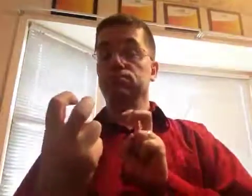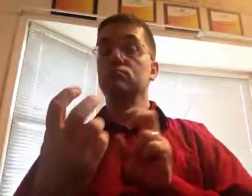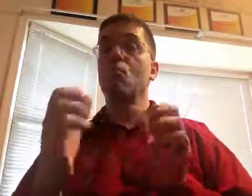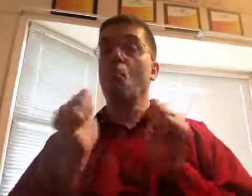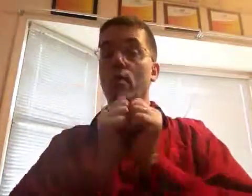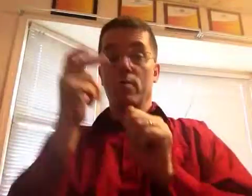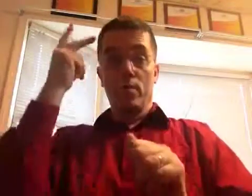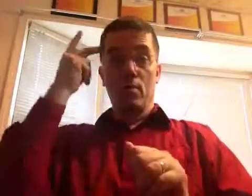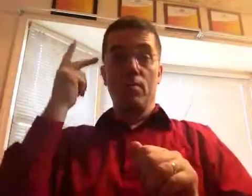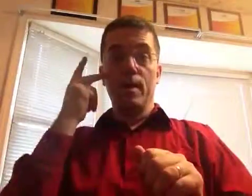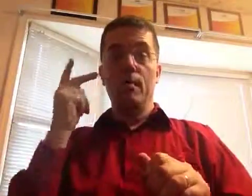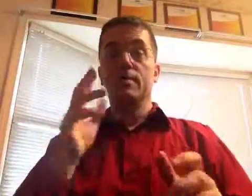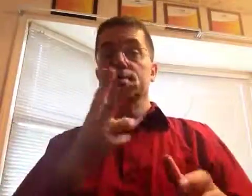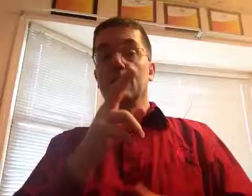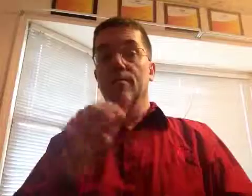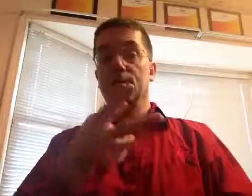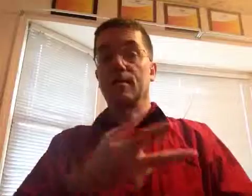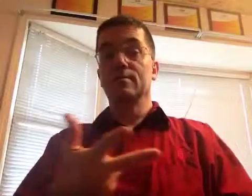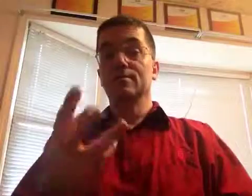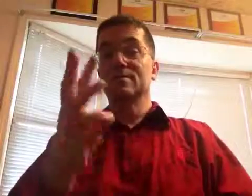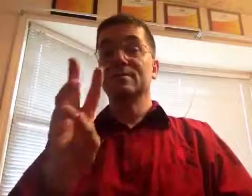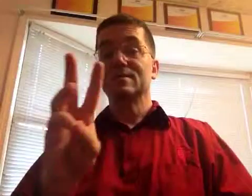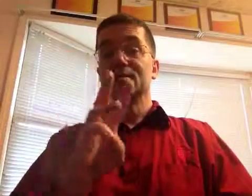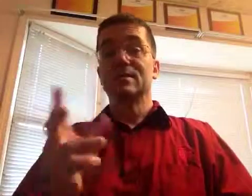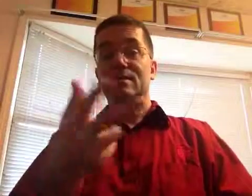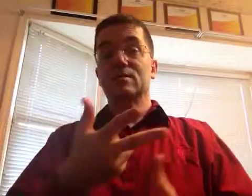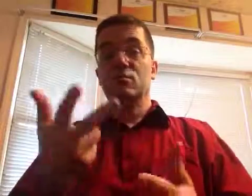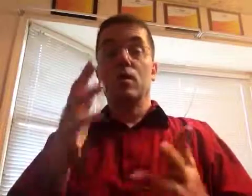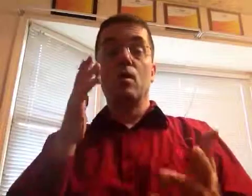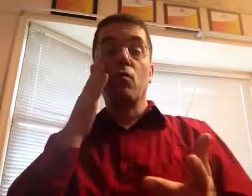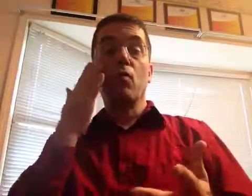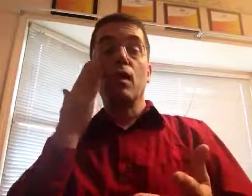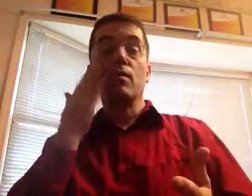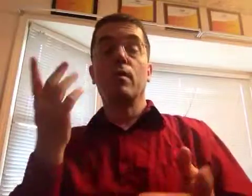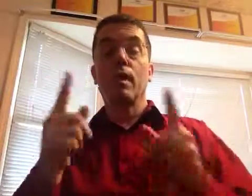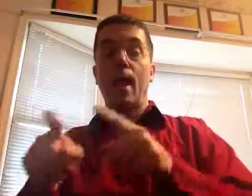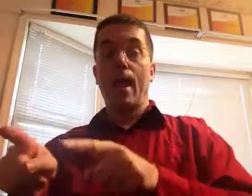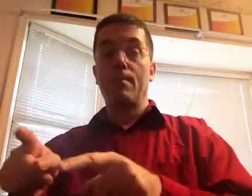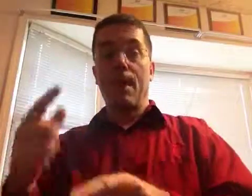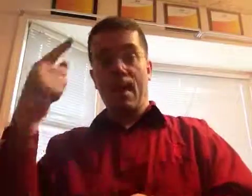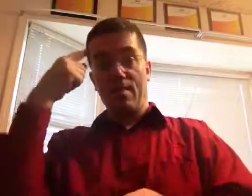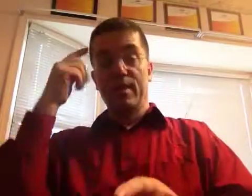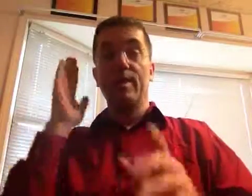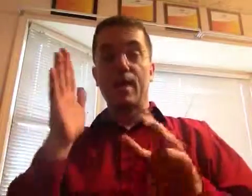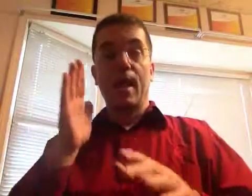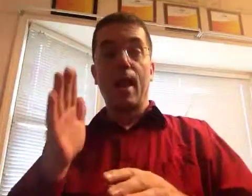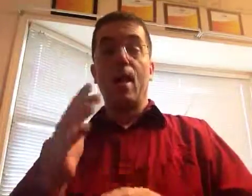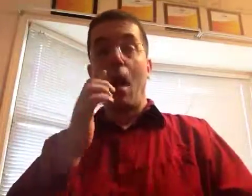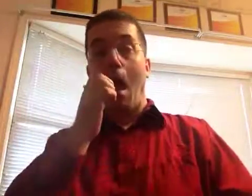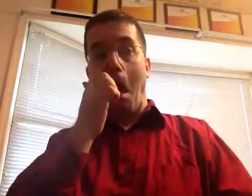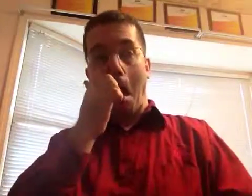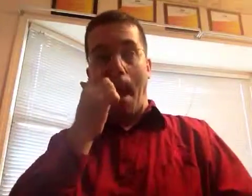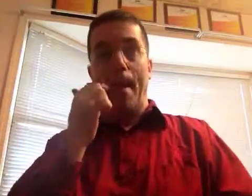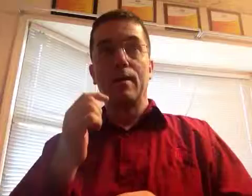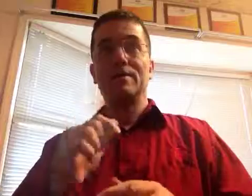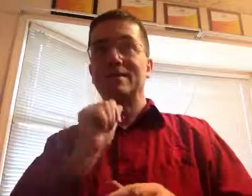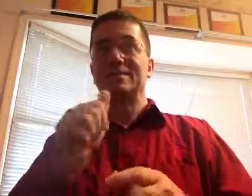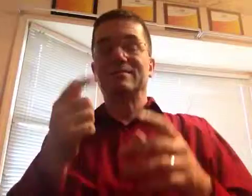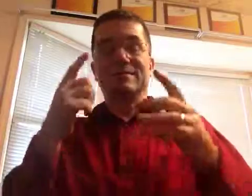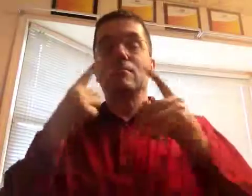and the six of you have a powwow about what this is going to look like, I think it can be done. I don't think it's a deal breaker because you didn't tell me the